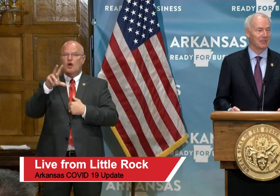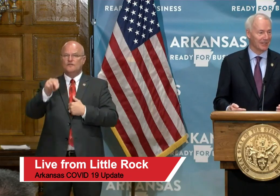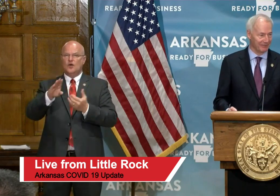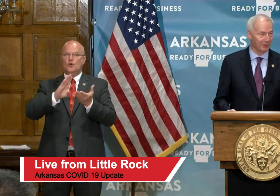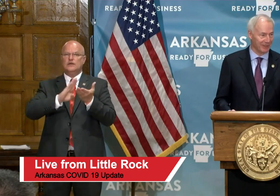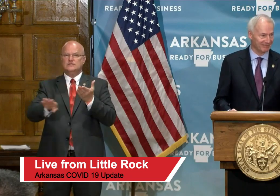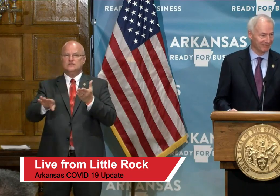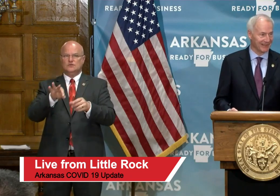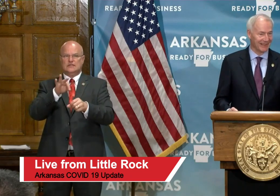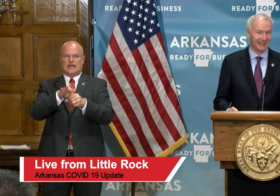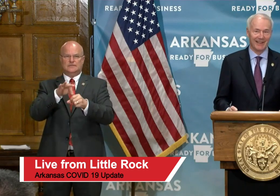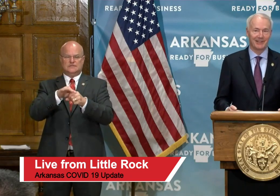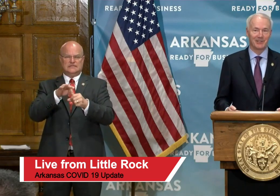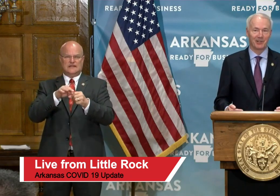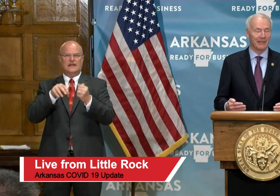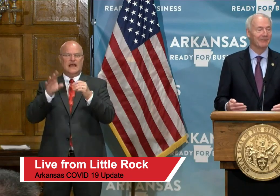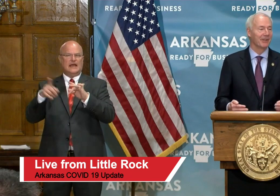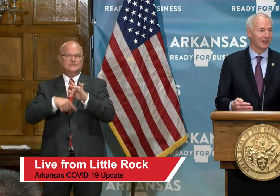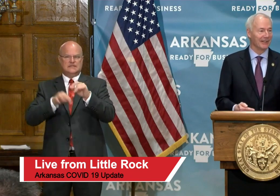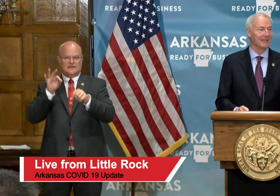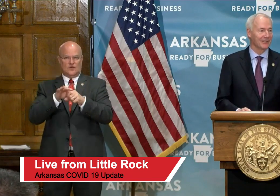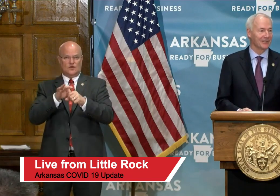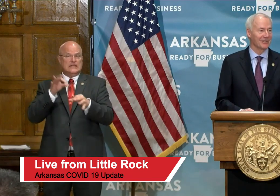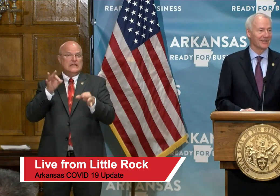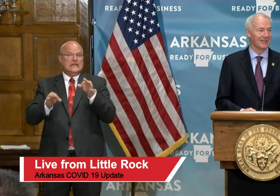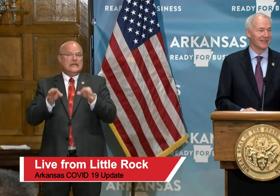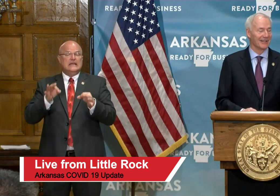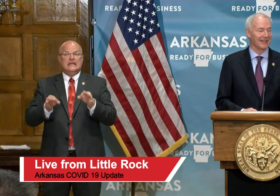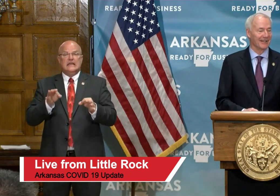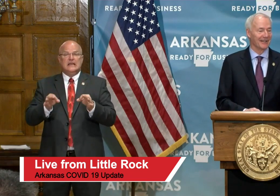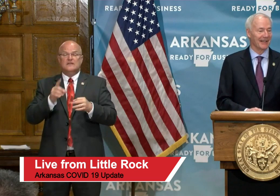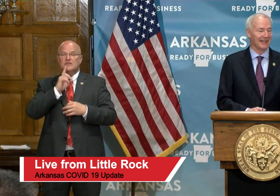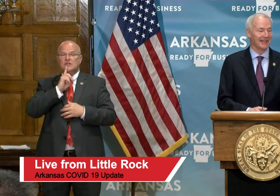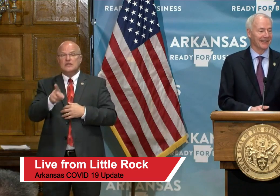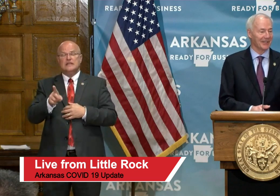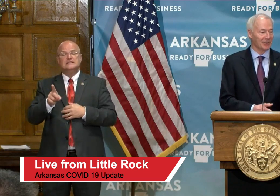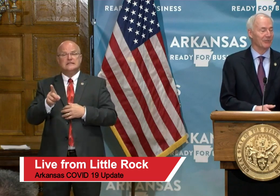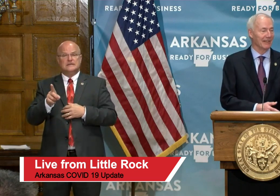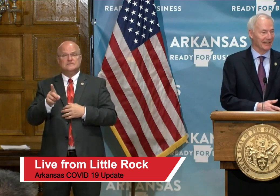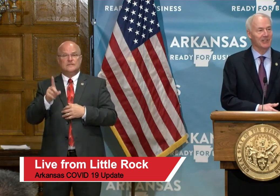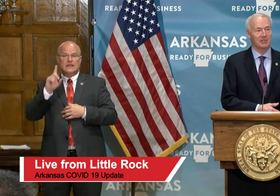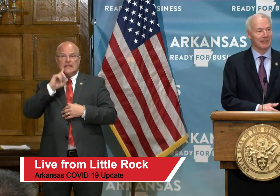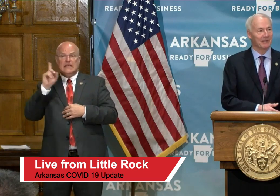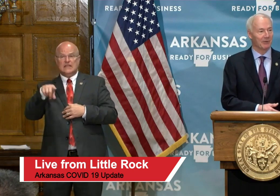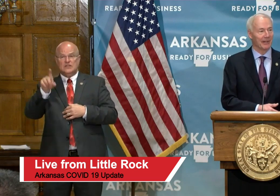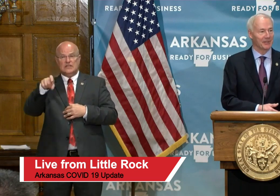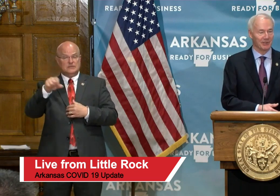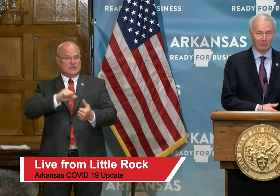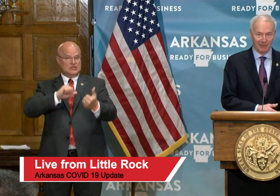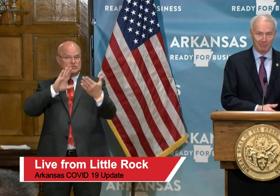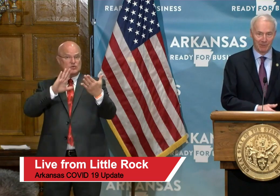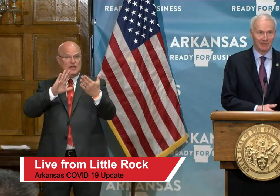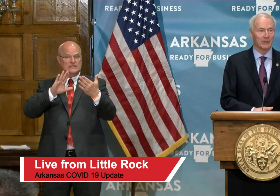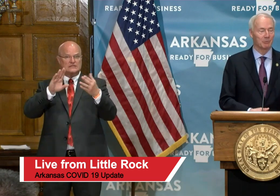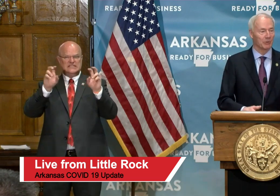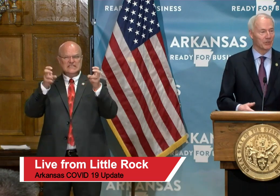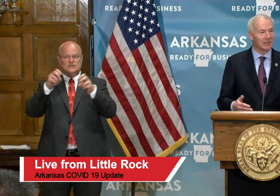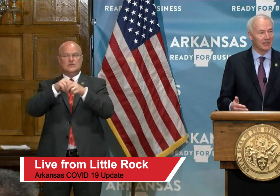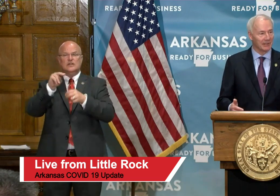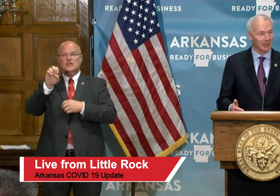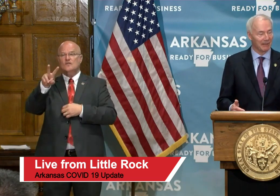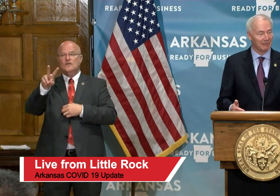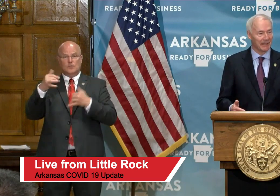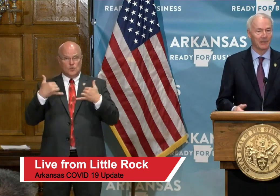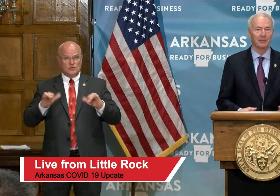excuse absentee voting. And so if there is a issue that needs to be addressed in November in which